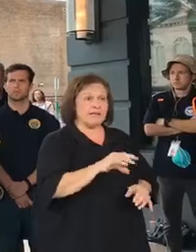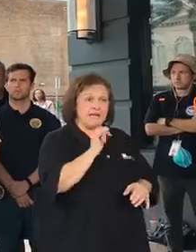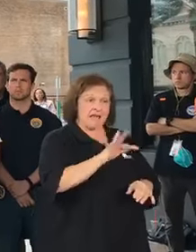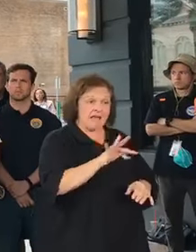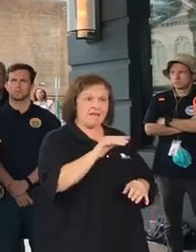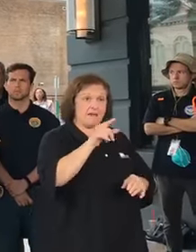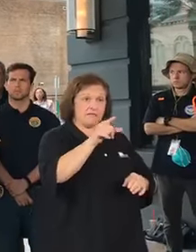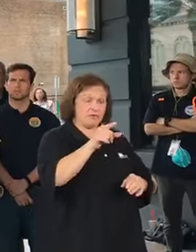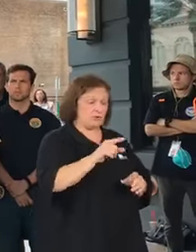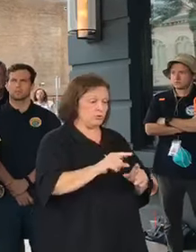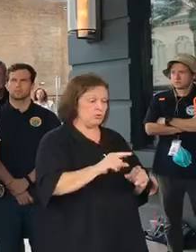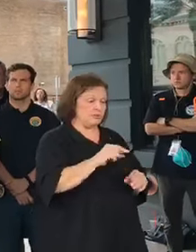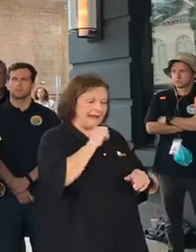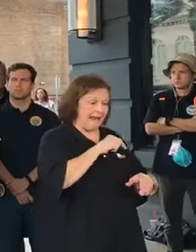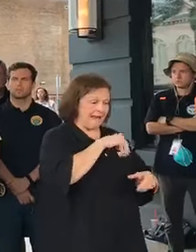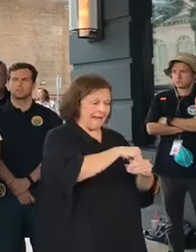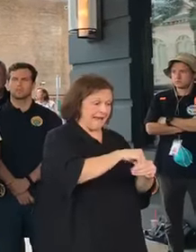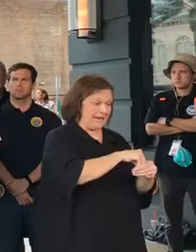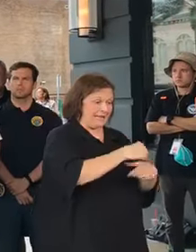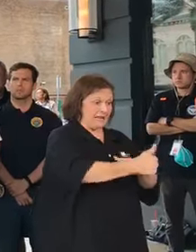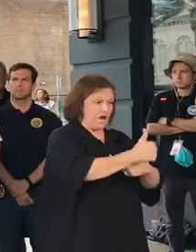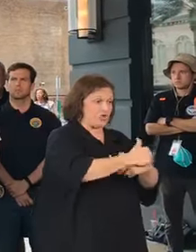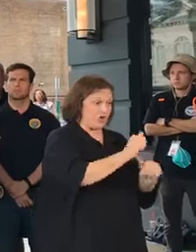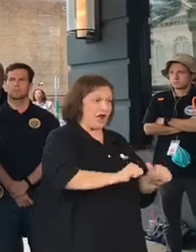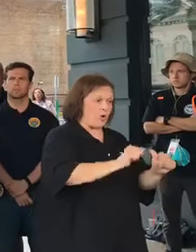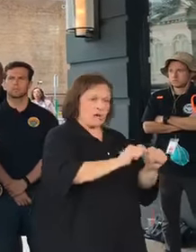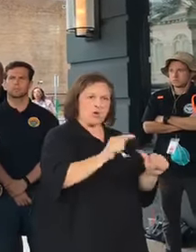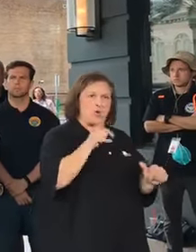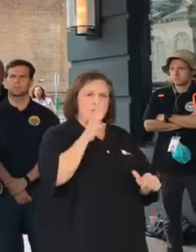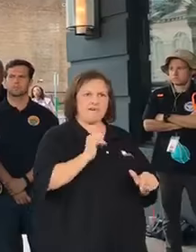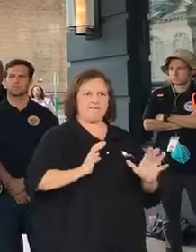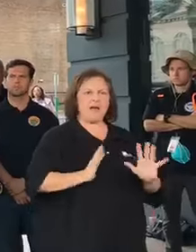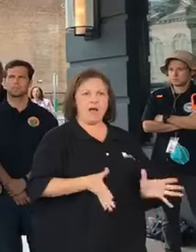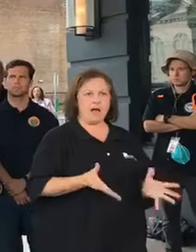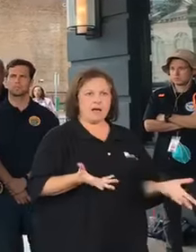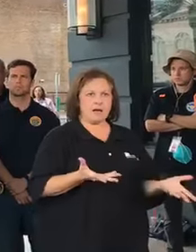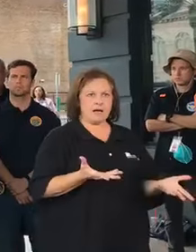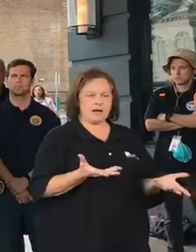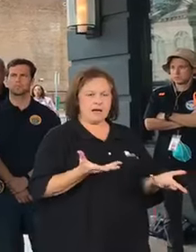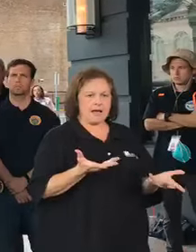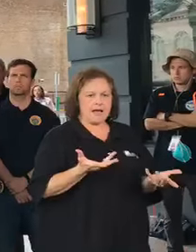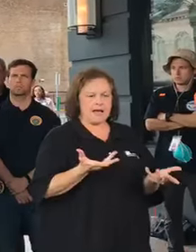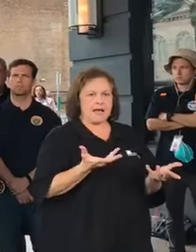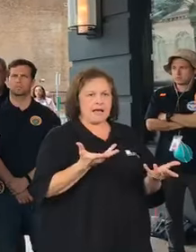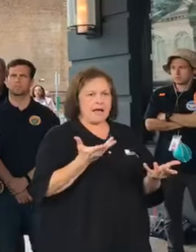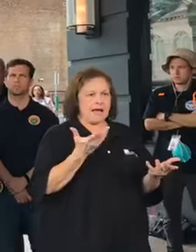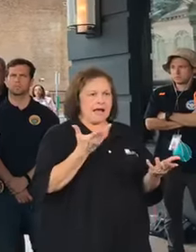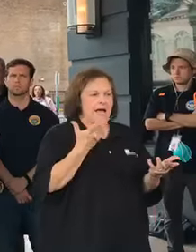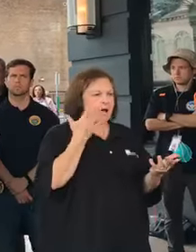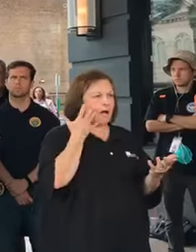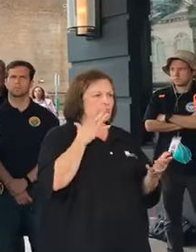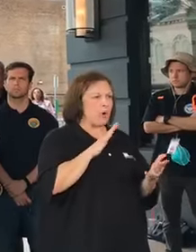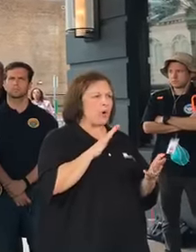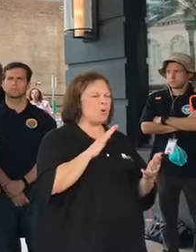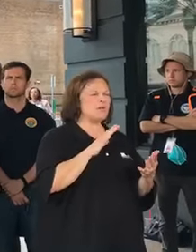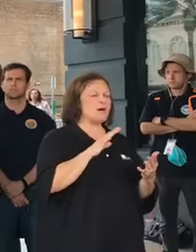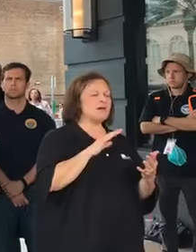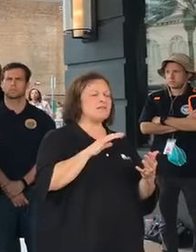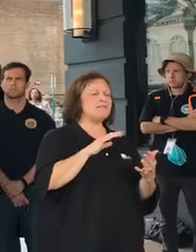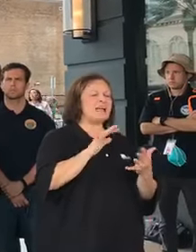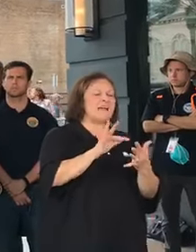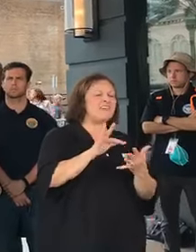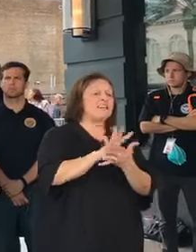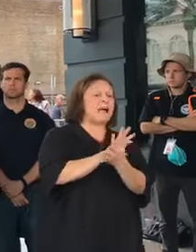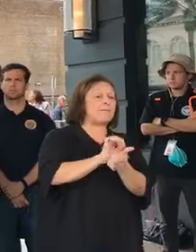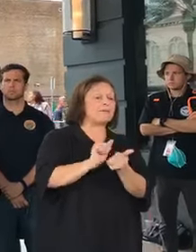stays out the evacuation zone, we're fine. I can't, once again, you can't speak for what other damage may be done to property, but remember,